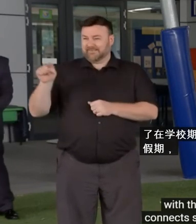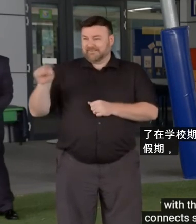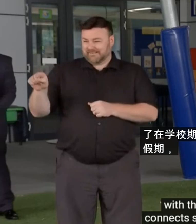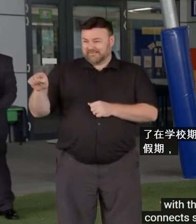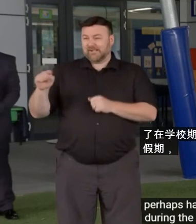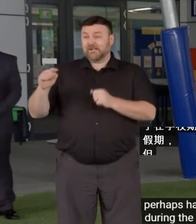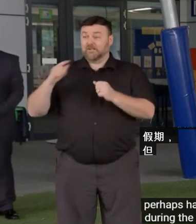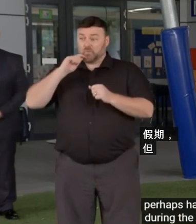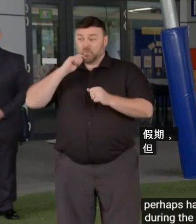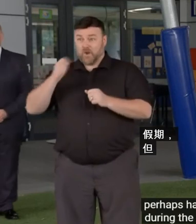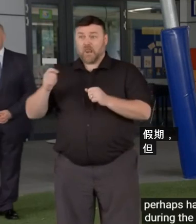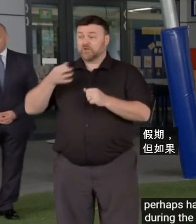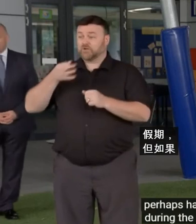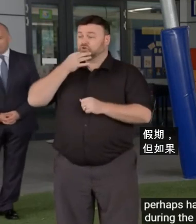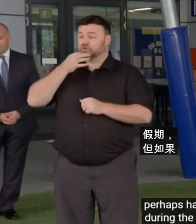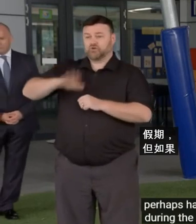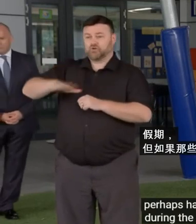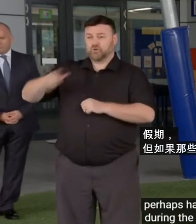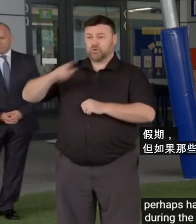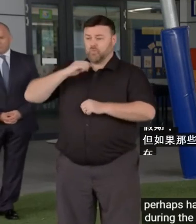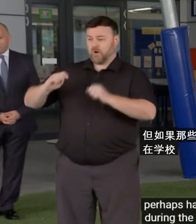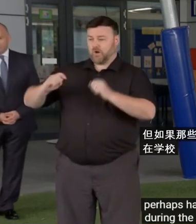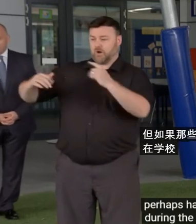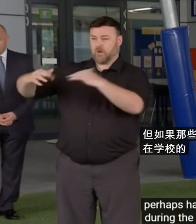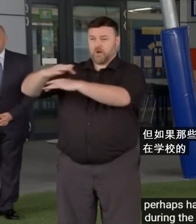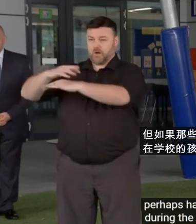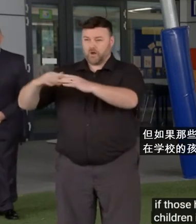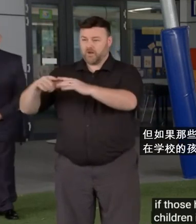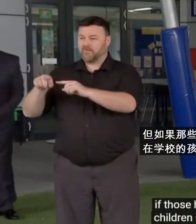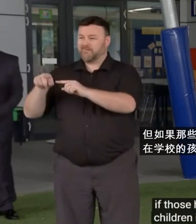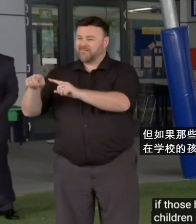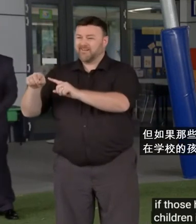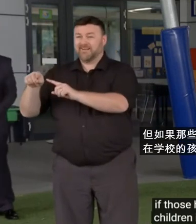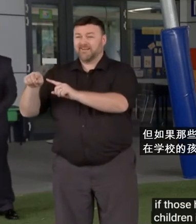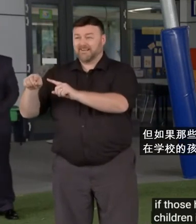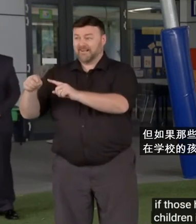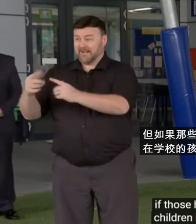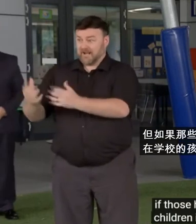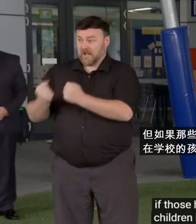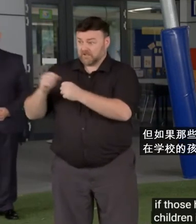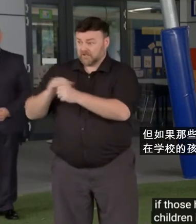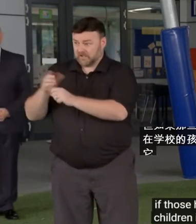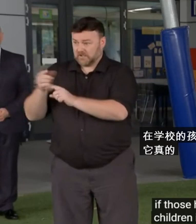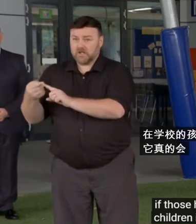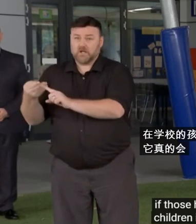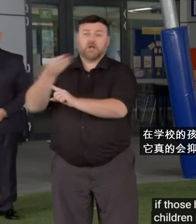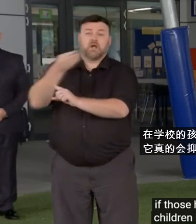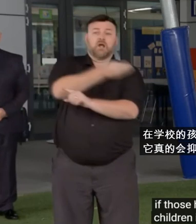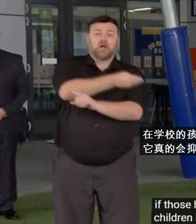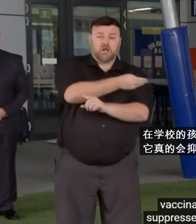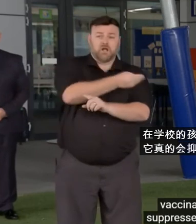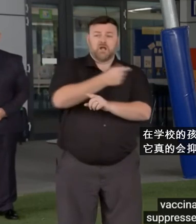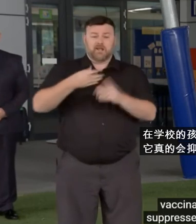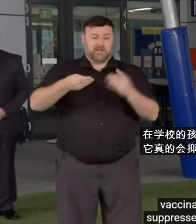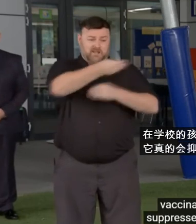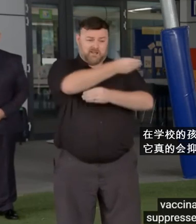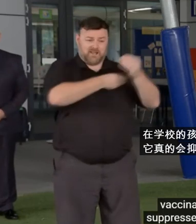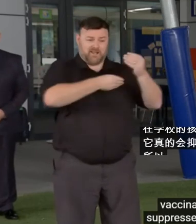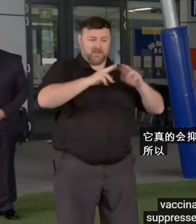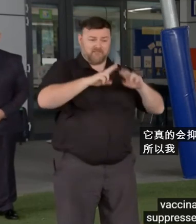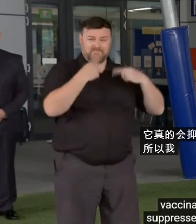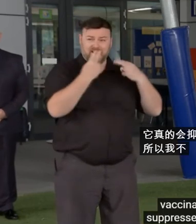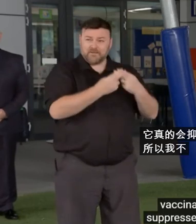school holidays. But if those households of those children in schools are vaccinated, then it really suppresses